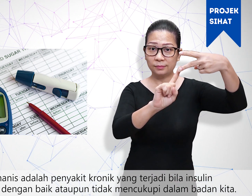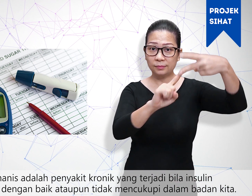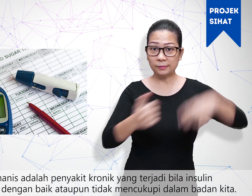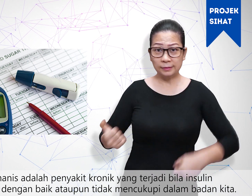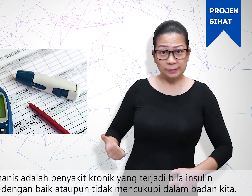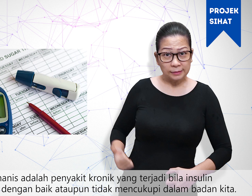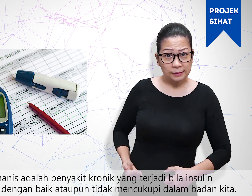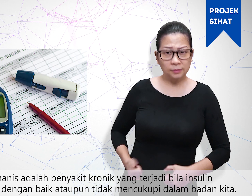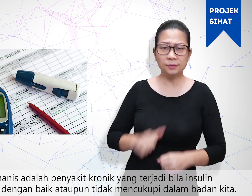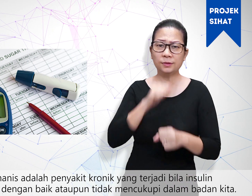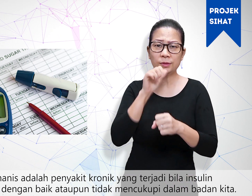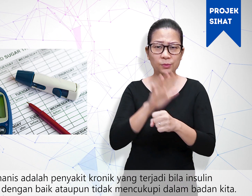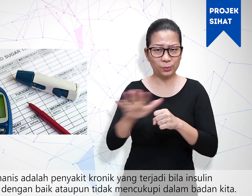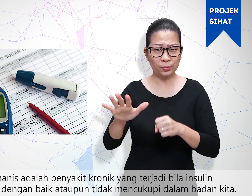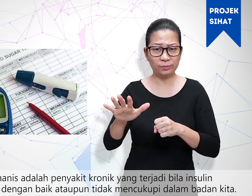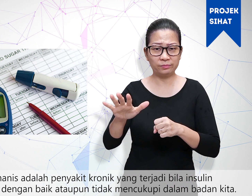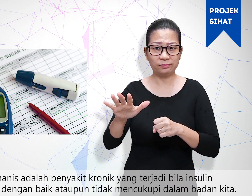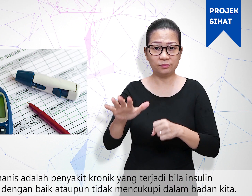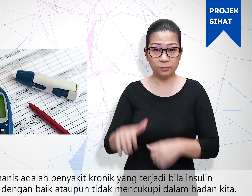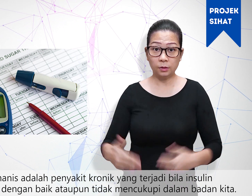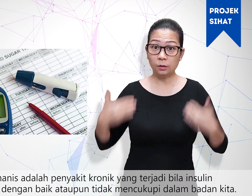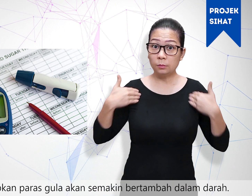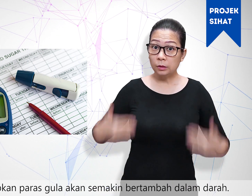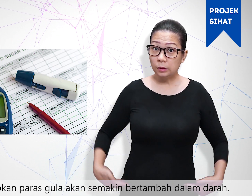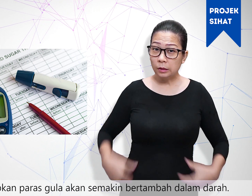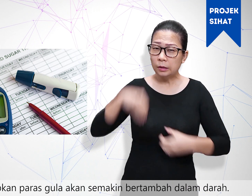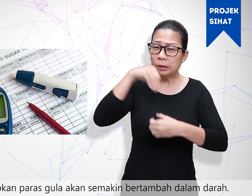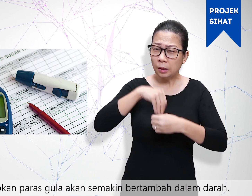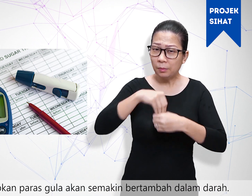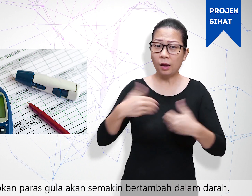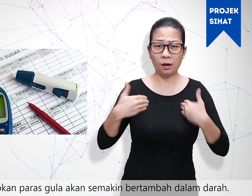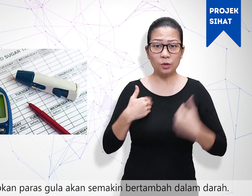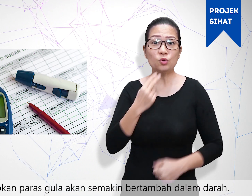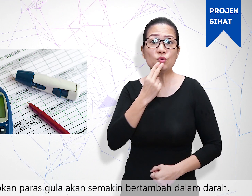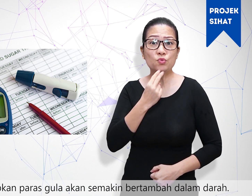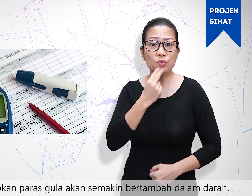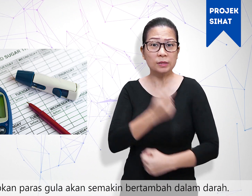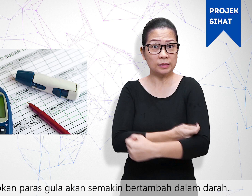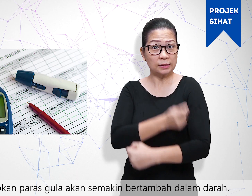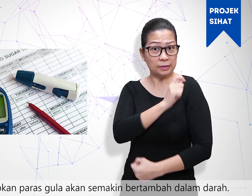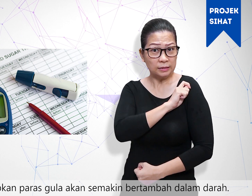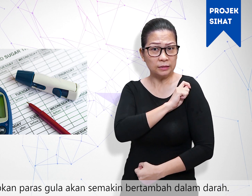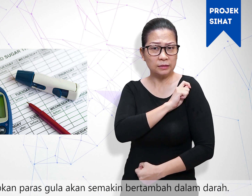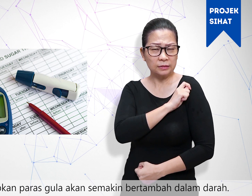or when there is not enough insulin. Glucose will accumulate in the blood.